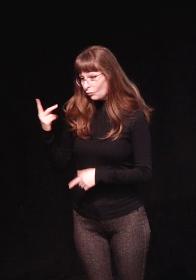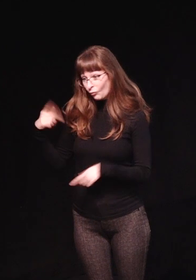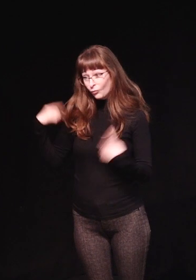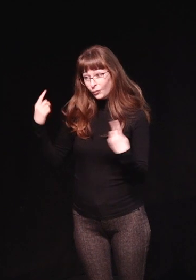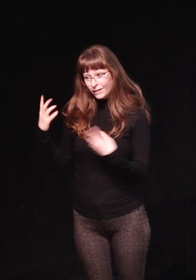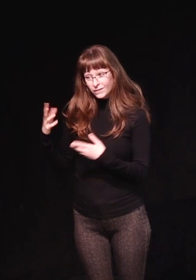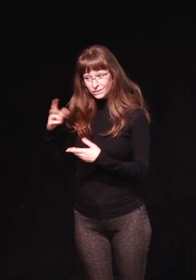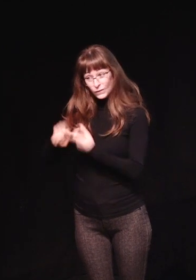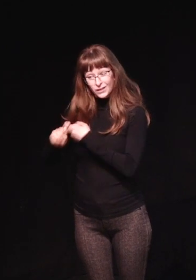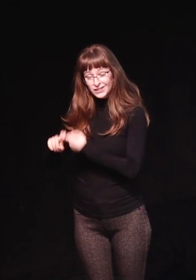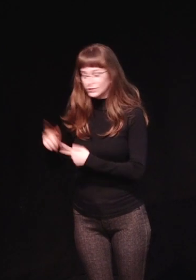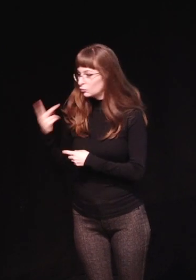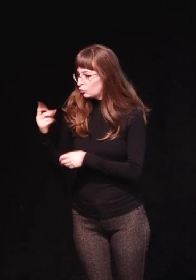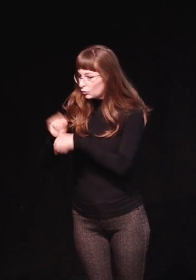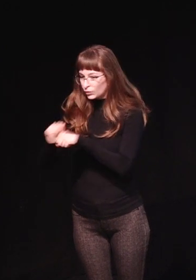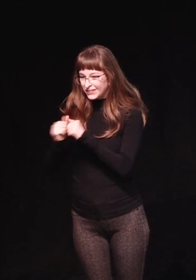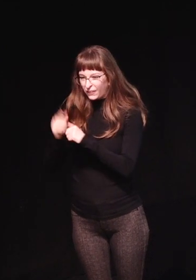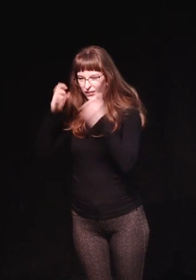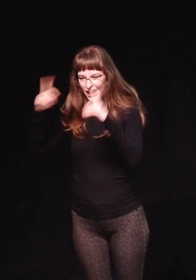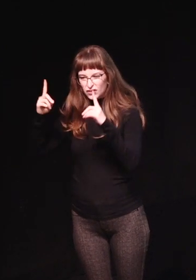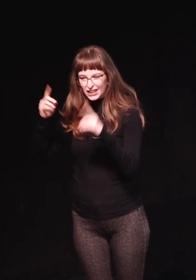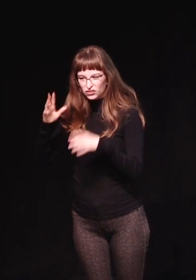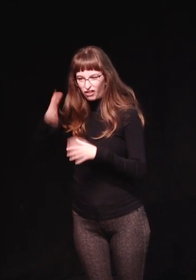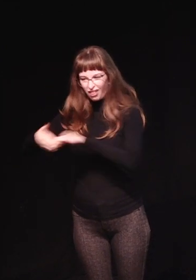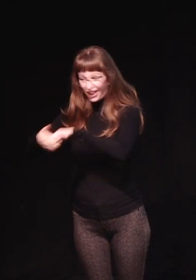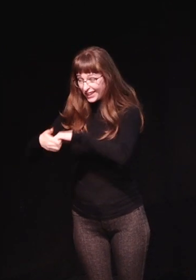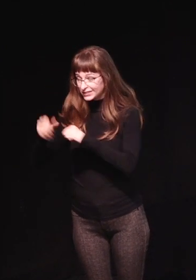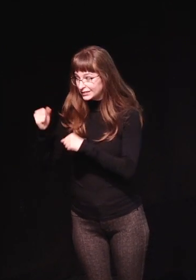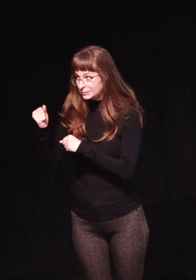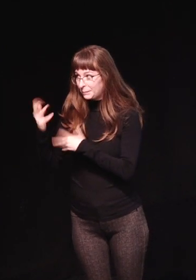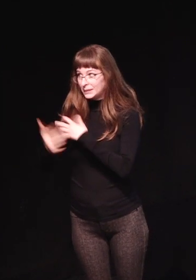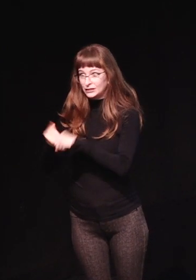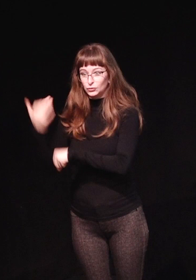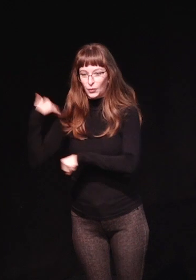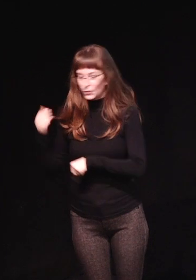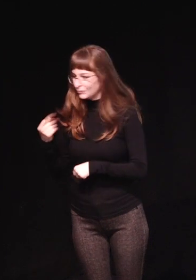Educational Alliance many moons ago, and so it's such a treat to be here with her tonight.